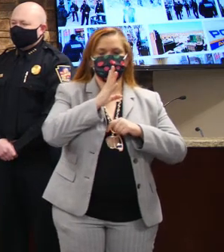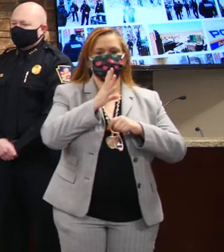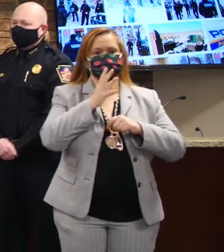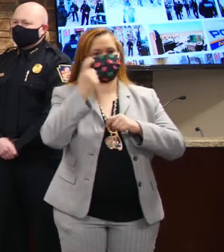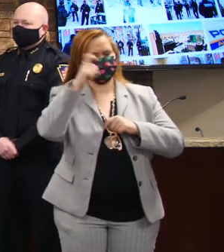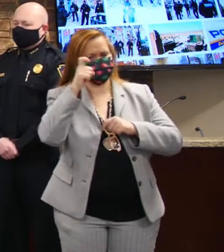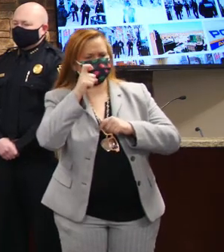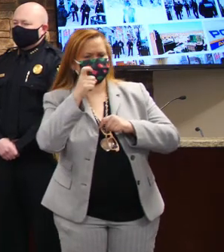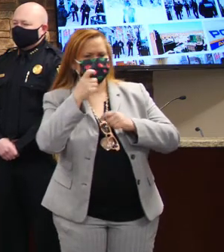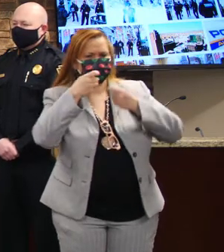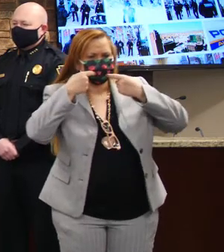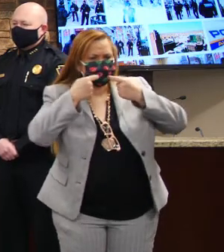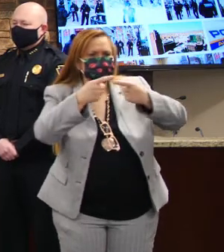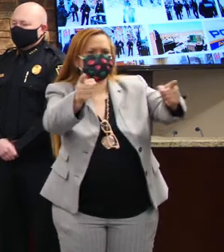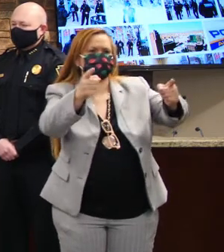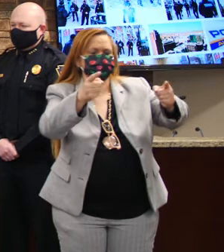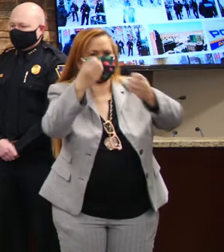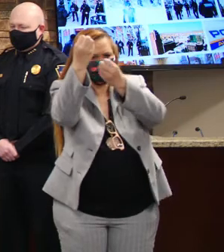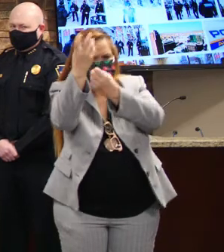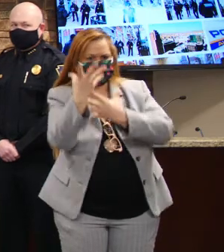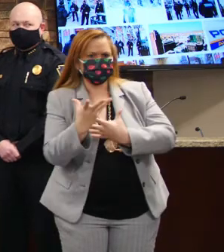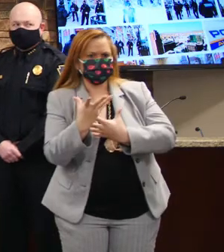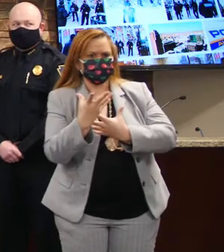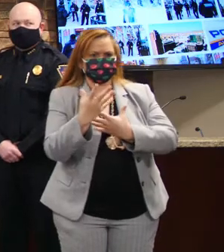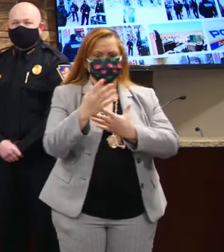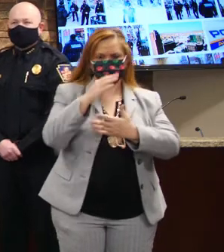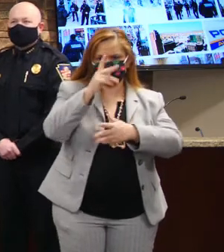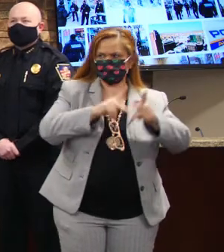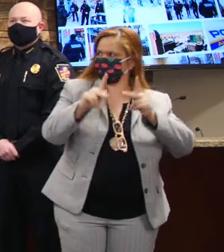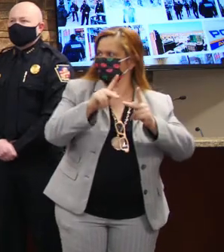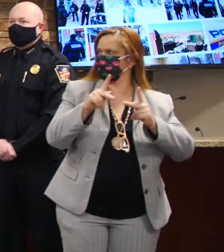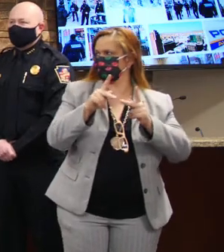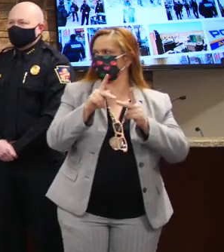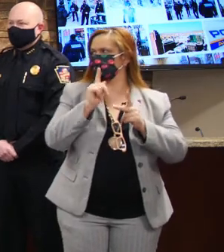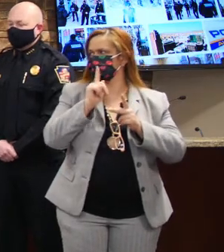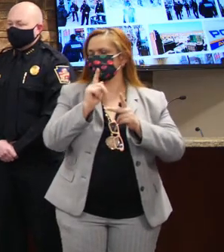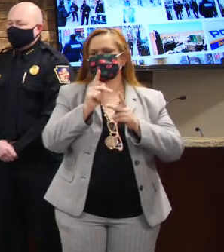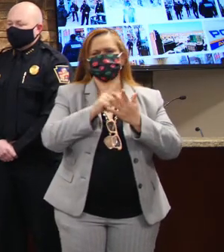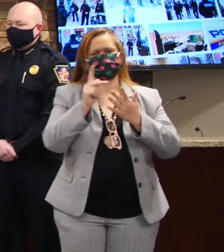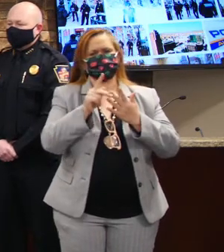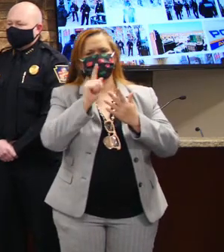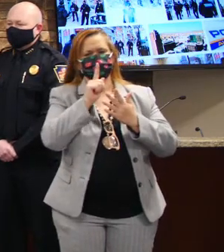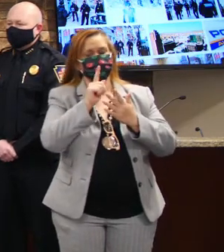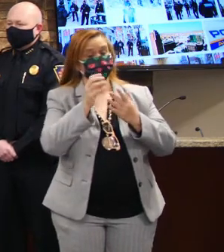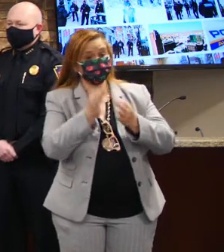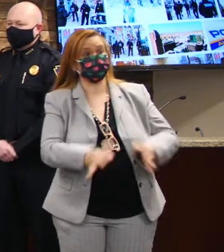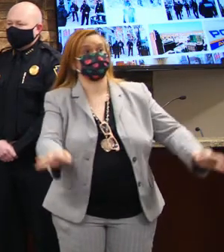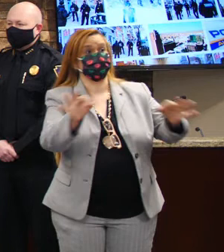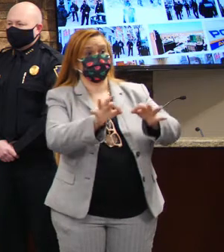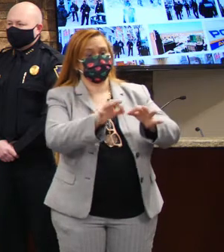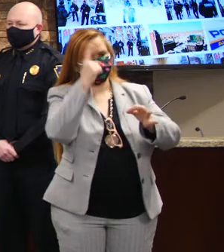important that we do include the Latinos in the community, because we're growing, right? And not only